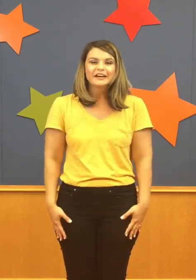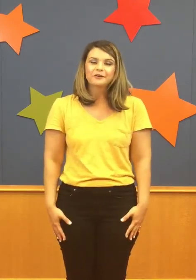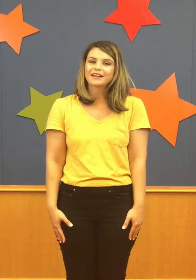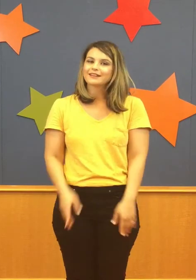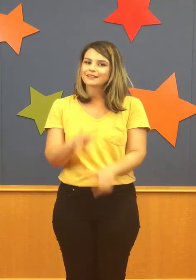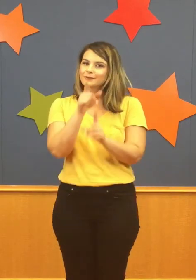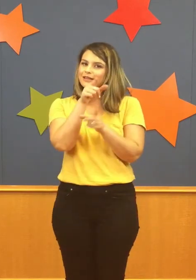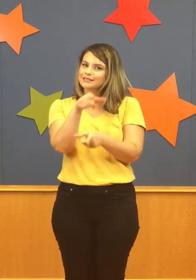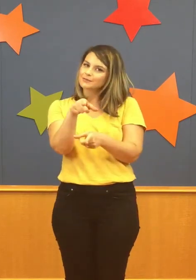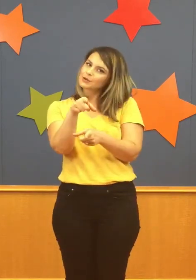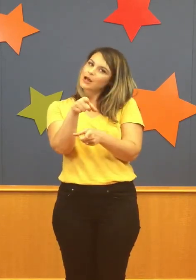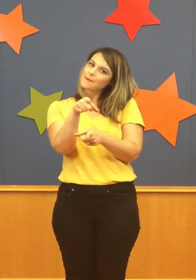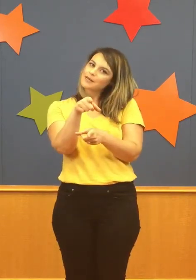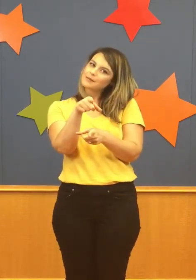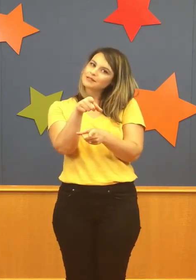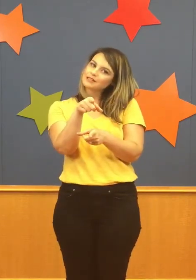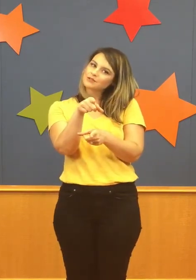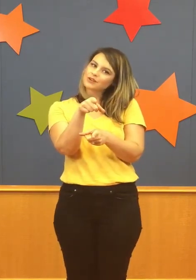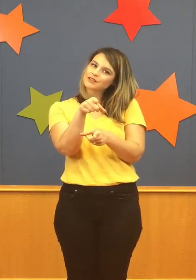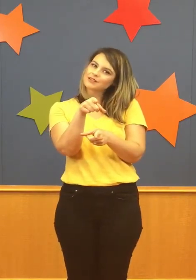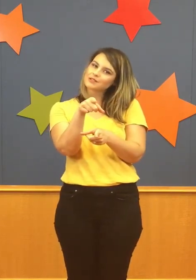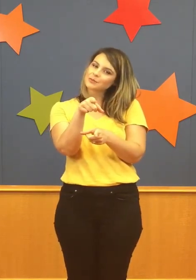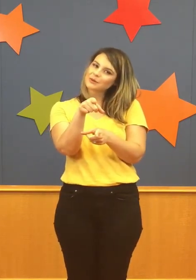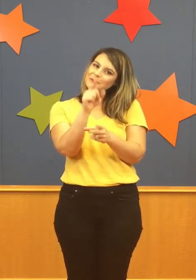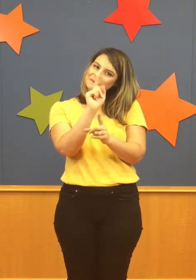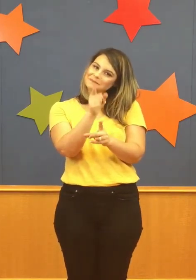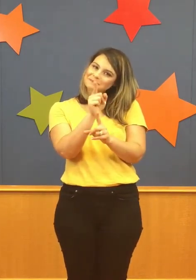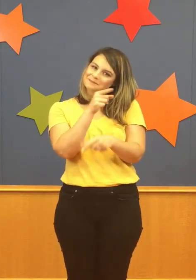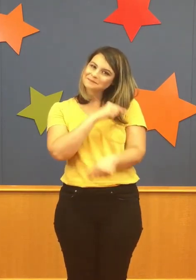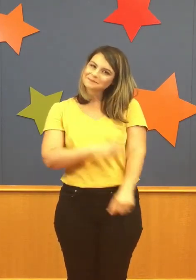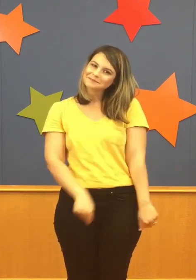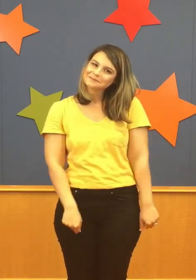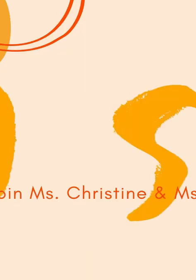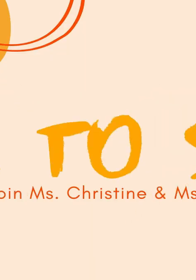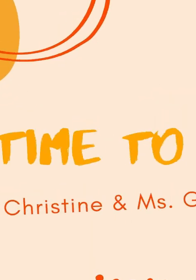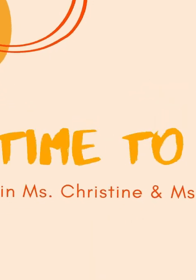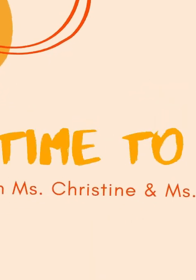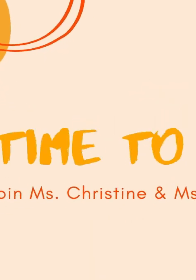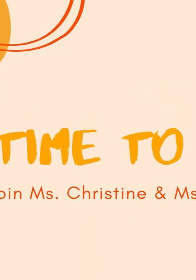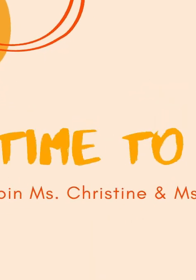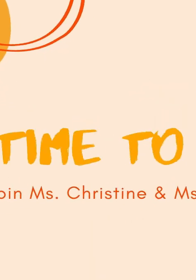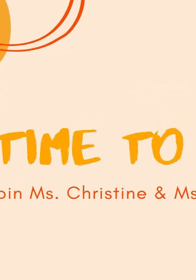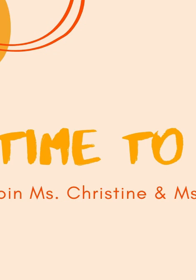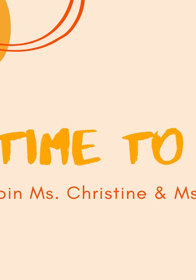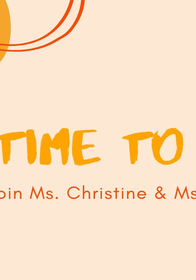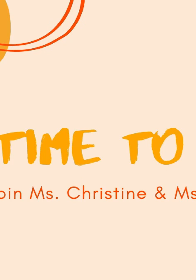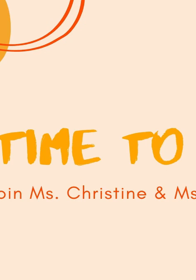fun. All right, I think we got something coming up next for you that's super cool.